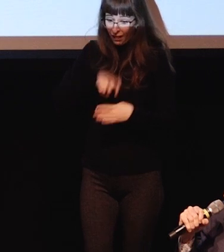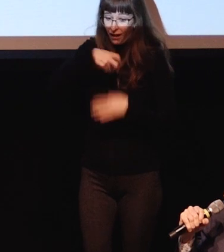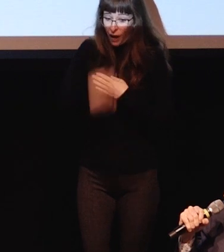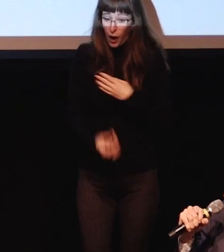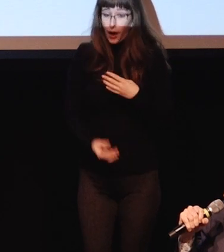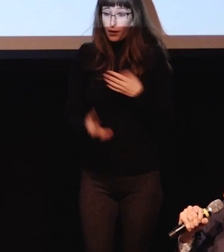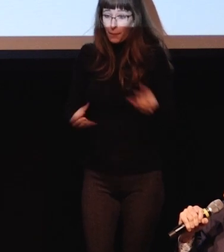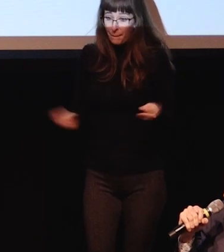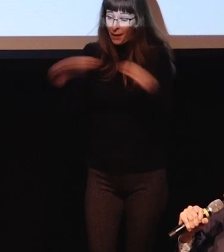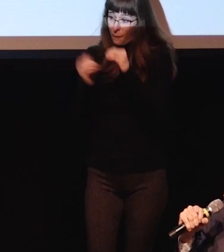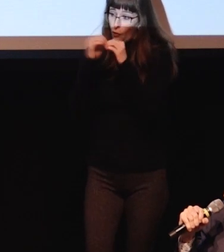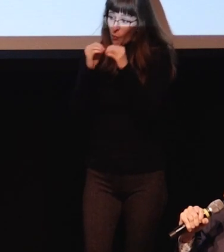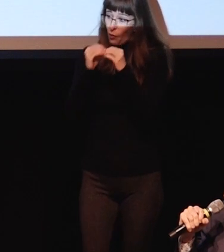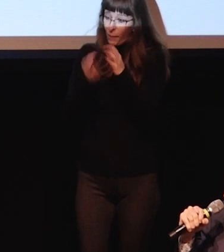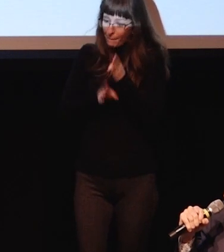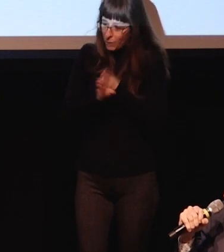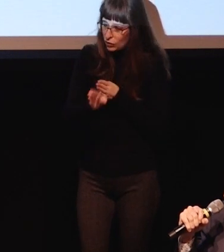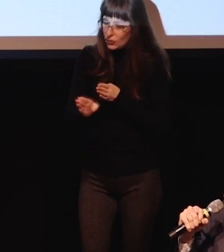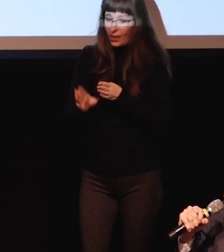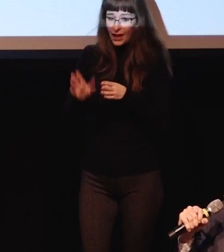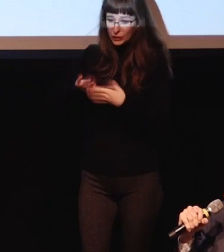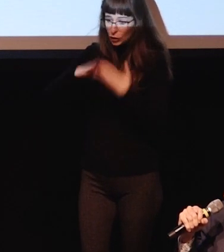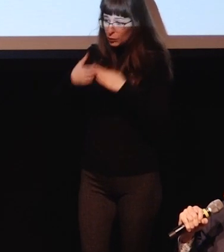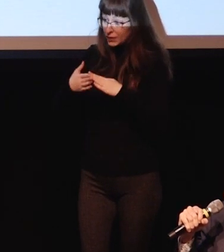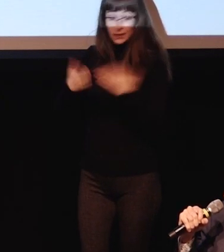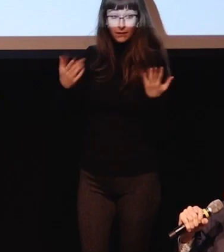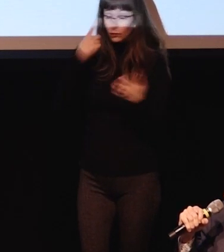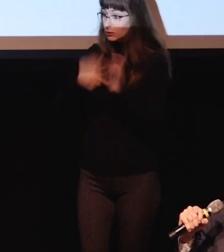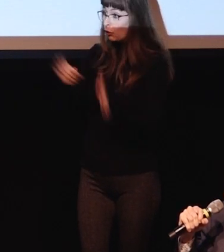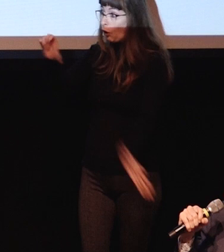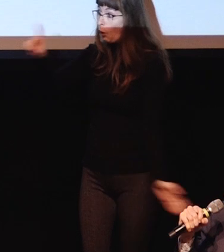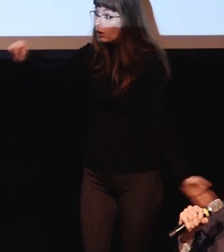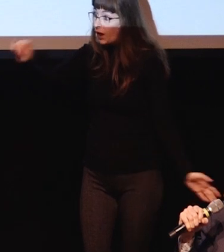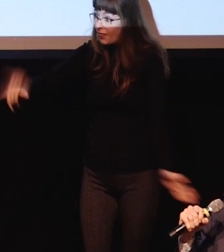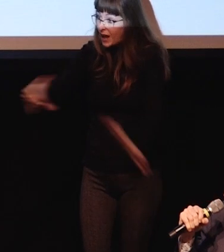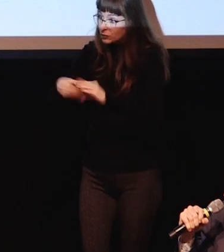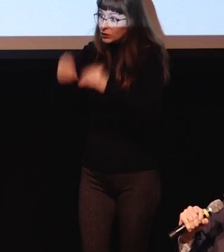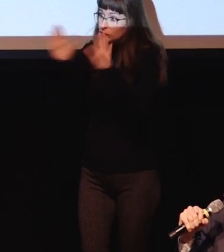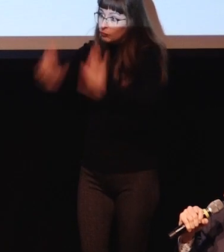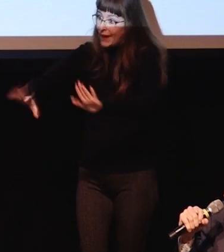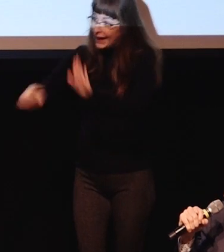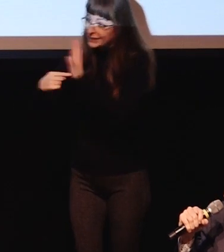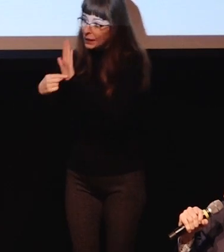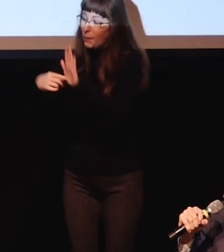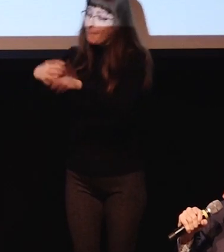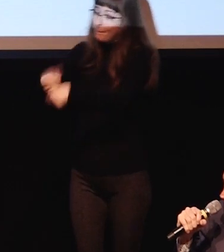these marginalized communities, people on the fringes, CODA, right? Great example of making